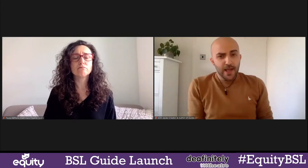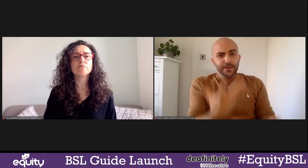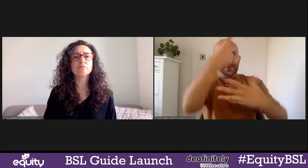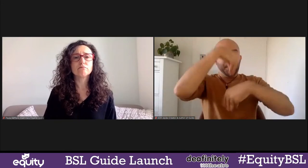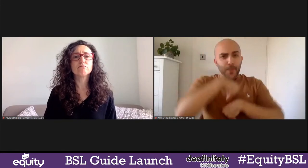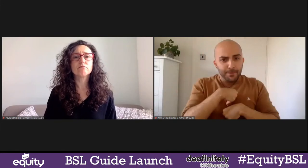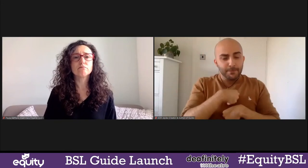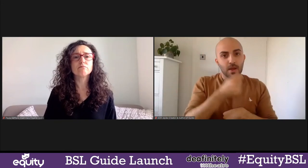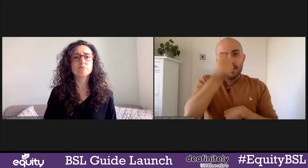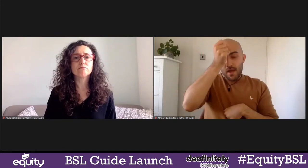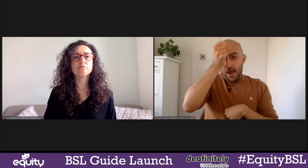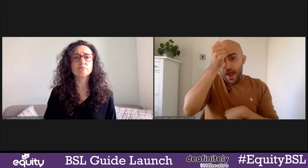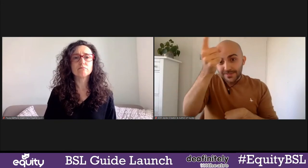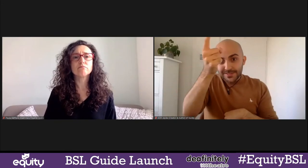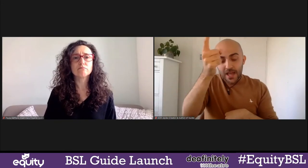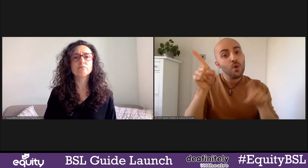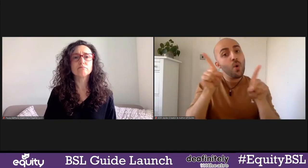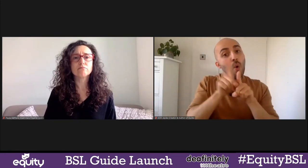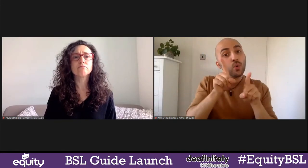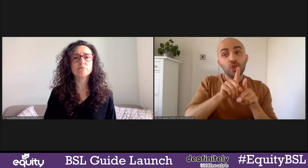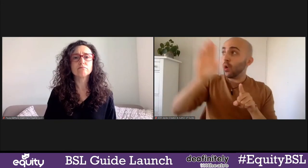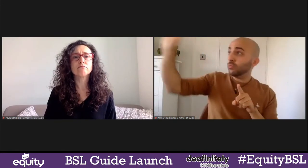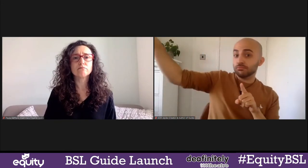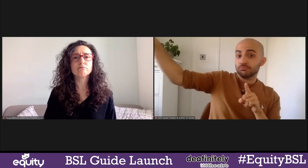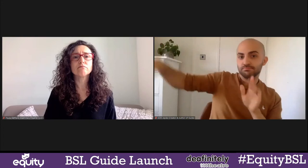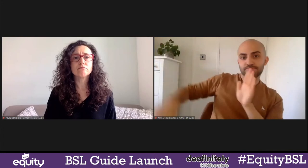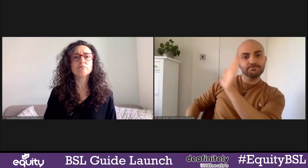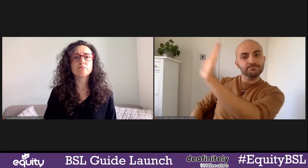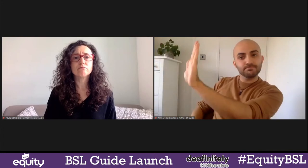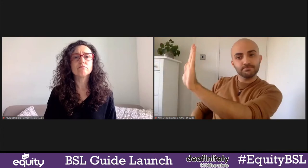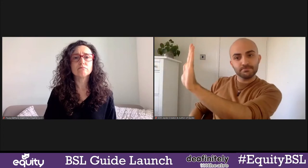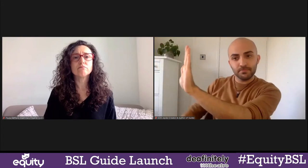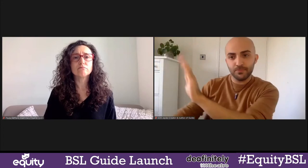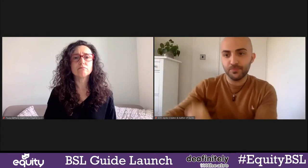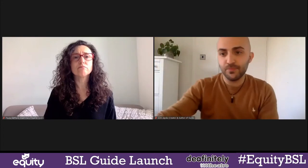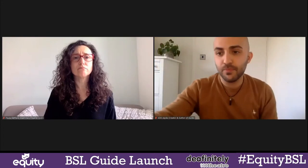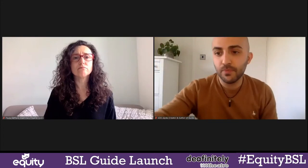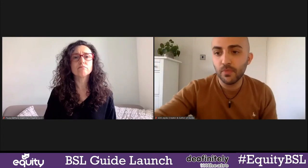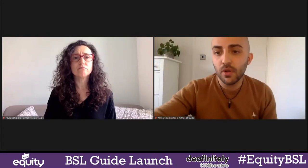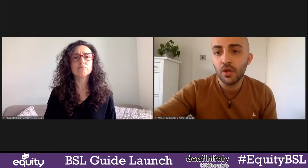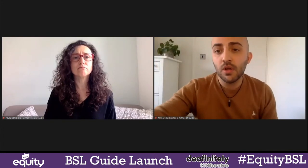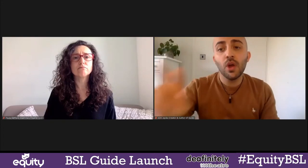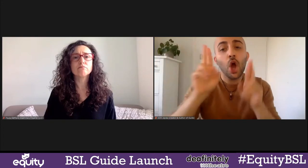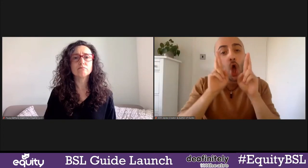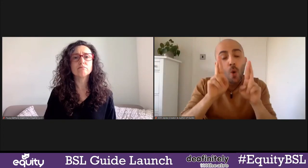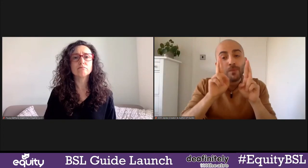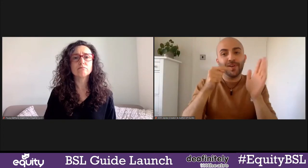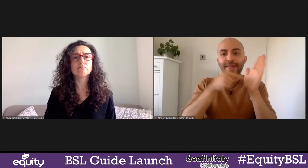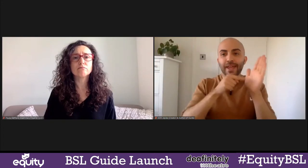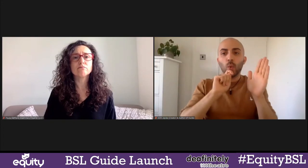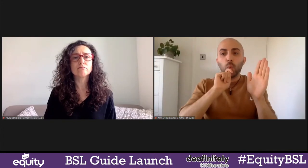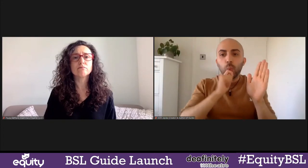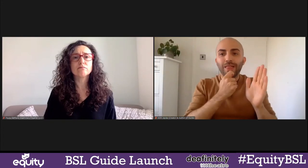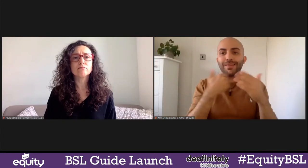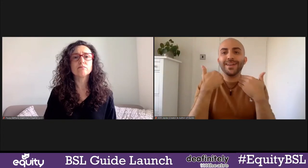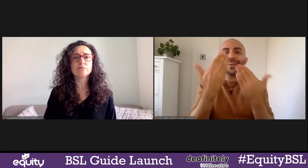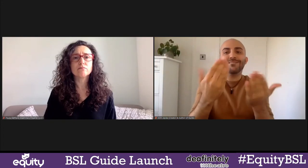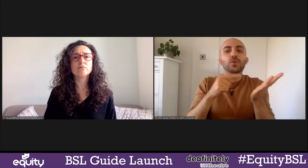and hearing people to read it and understand it and also refer to it and use it as a